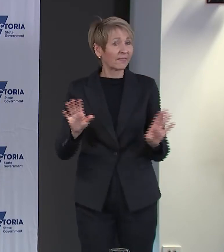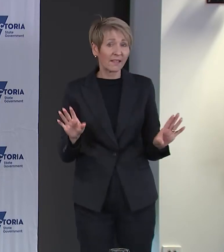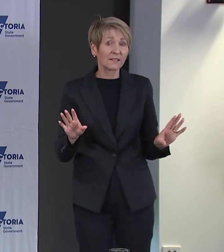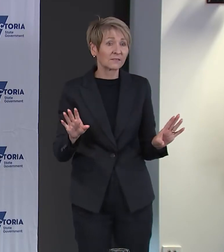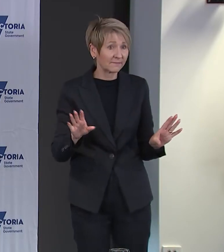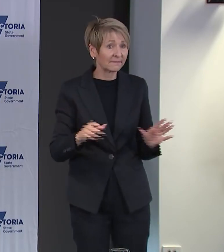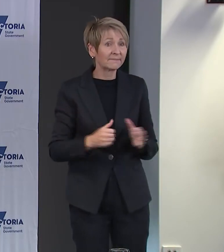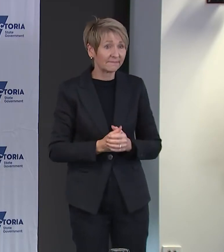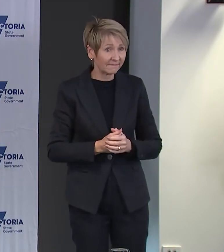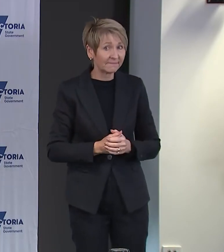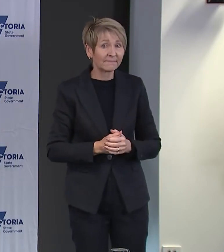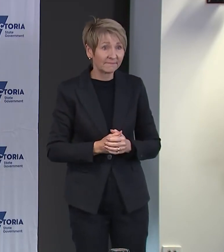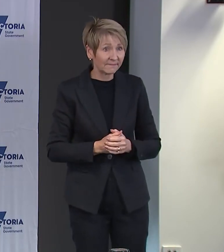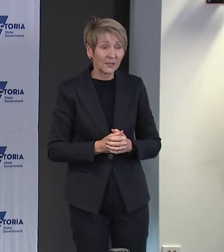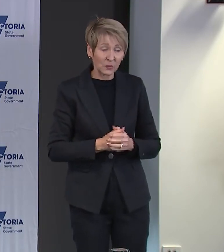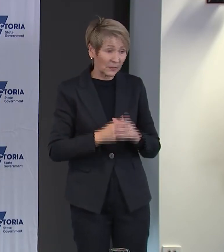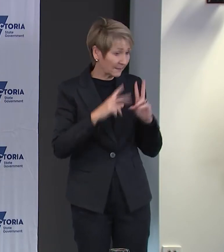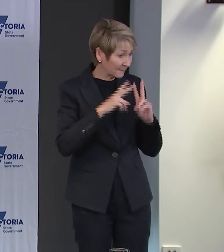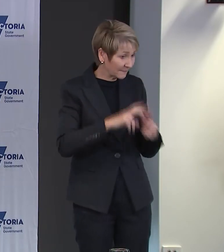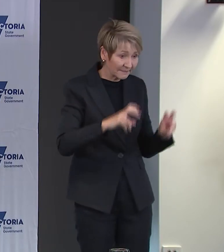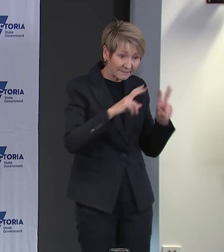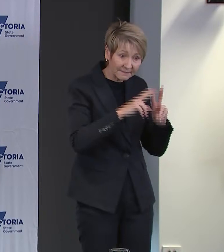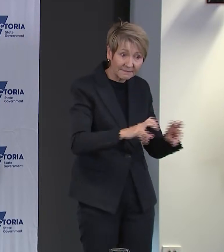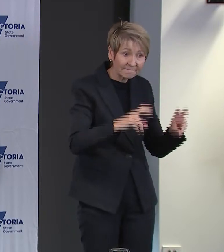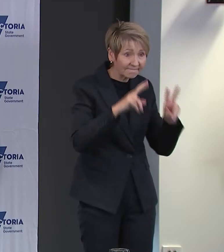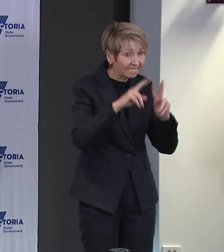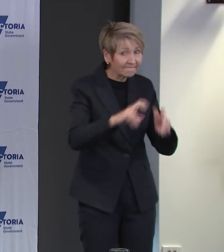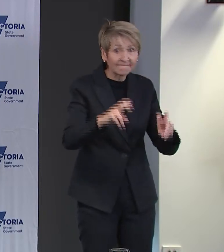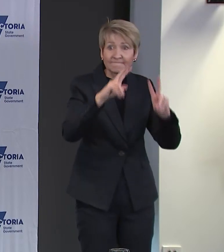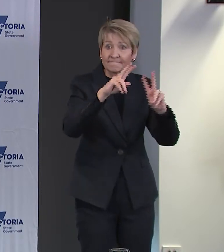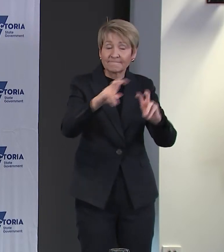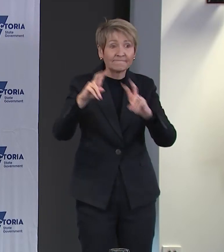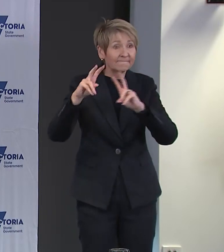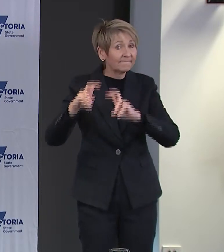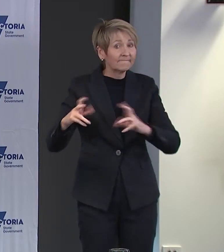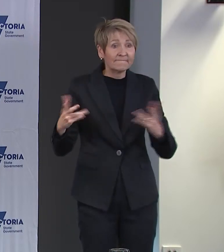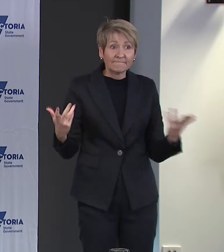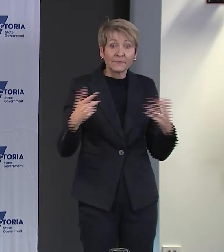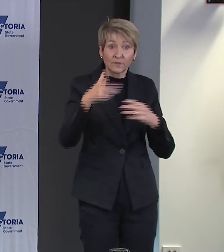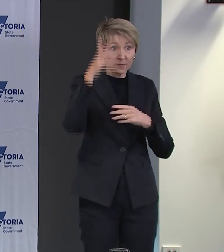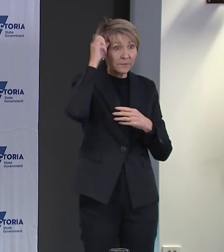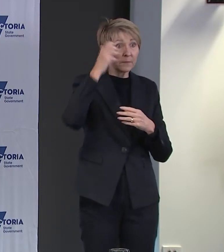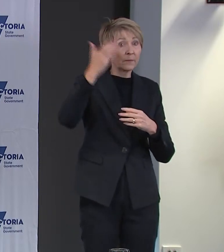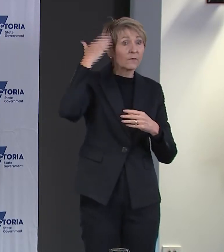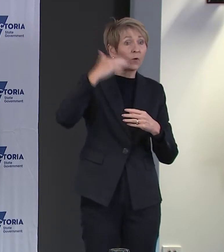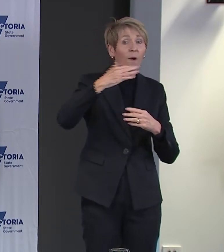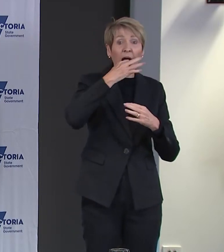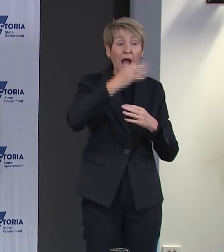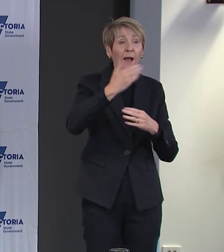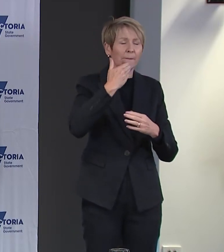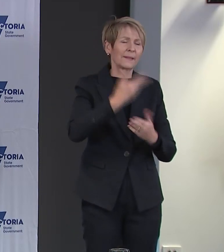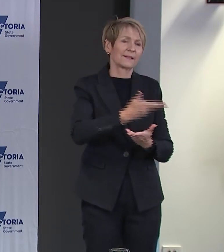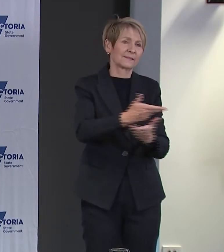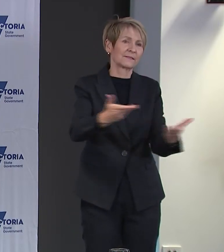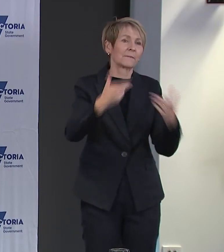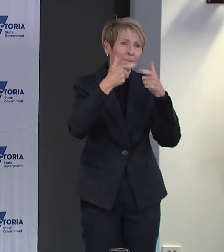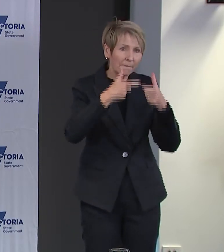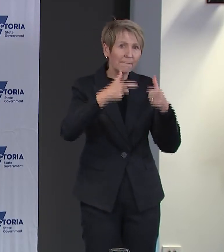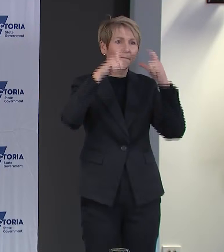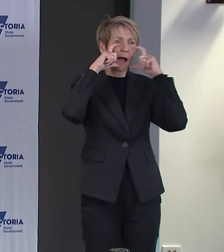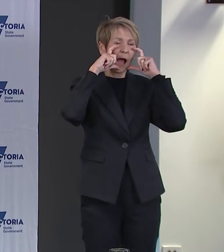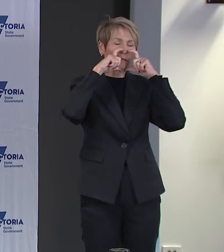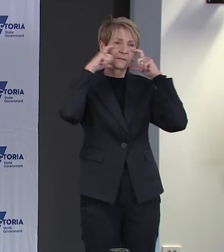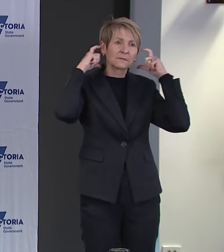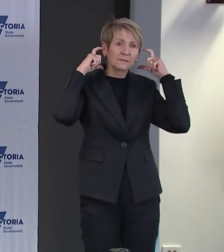upstream cases have come to an end for whatever reason, because we began the mask wearing, we began the limitations in household